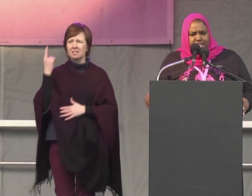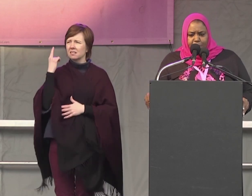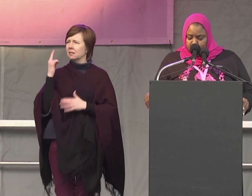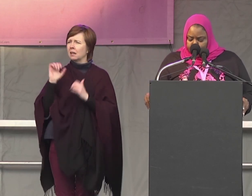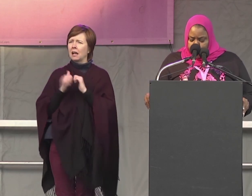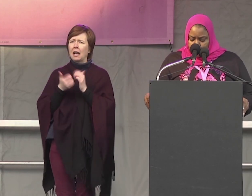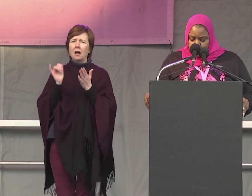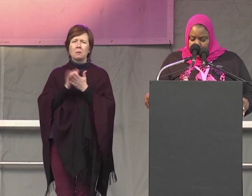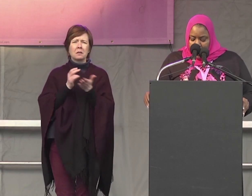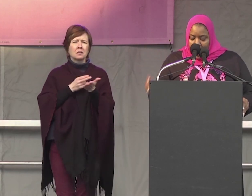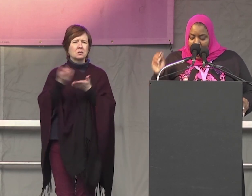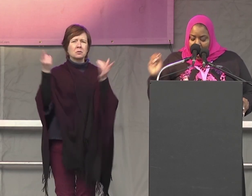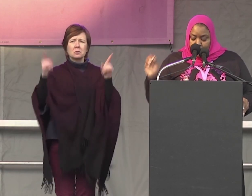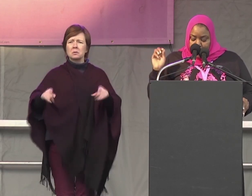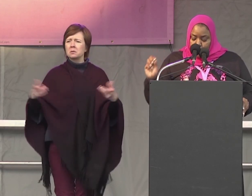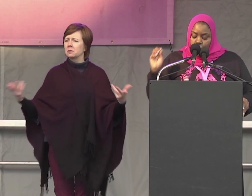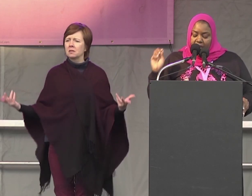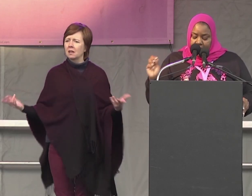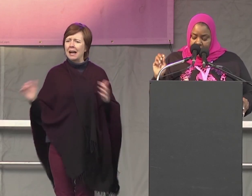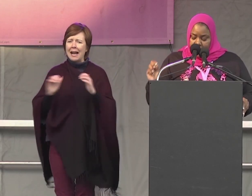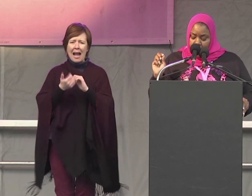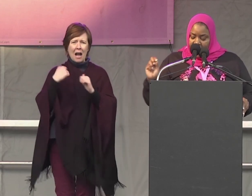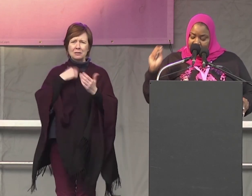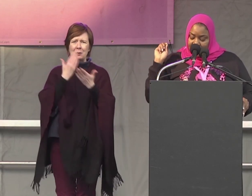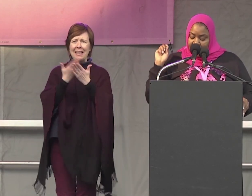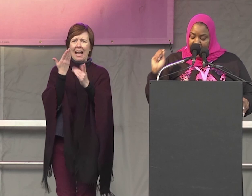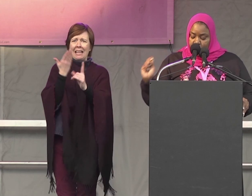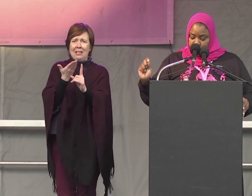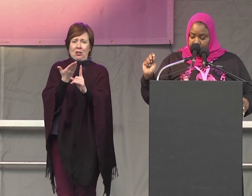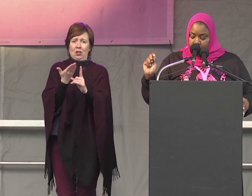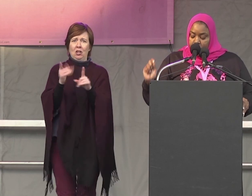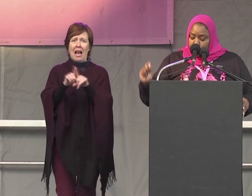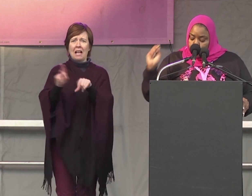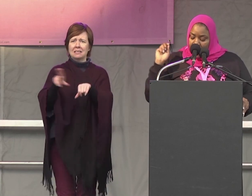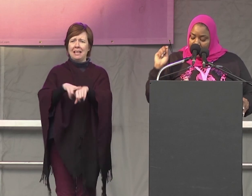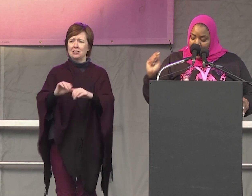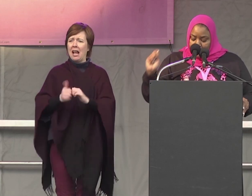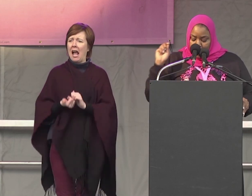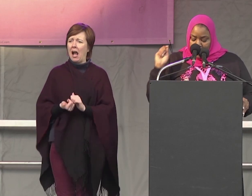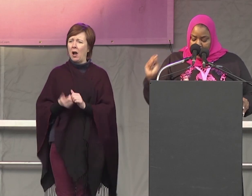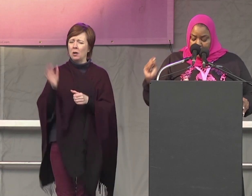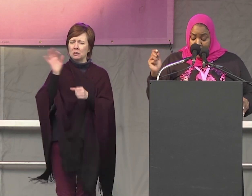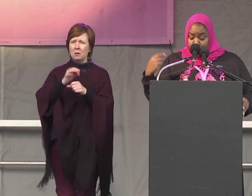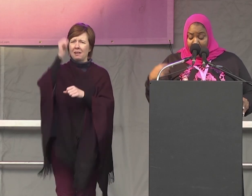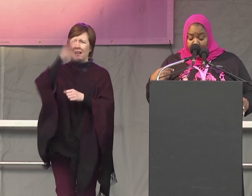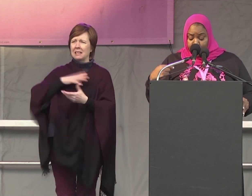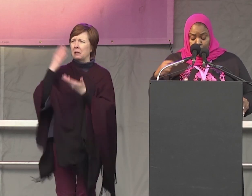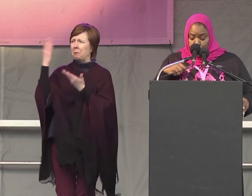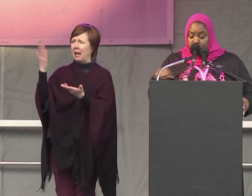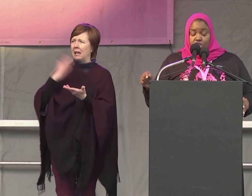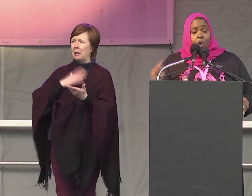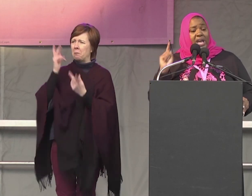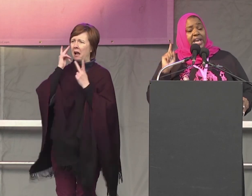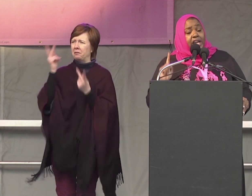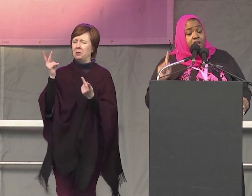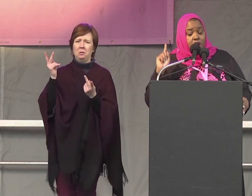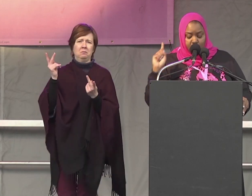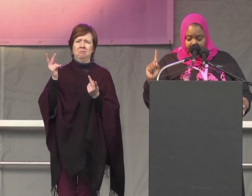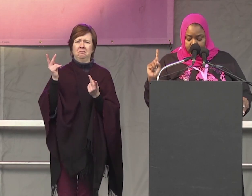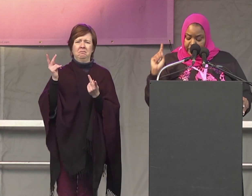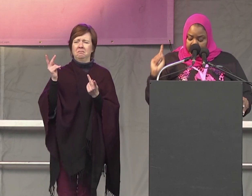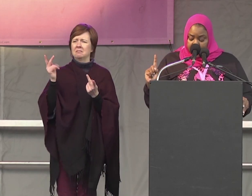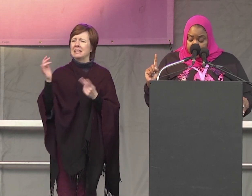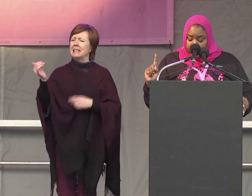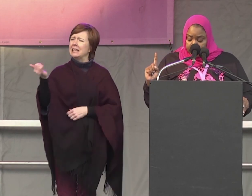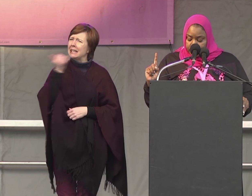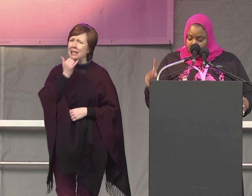how could this be true? How did we get here as a nation to elect a man that, in my view, was so